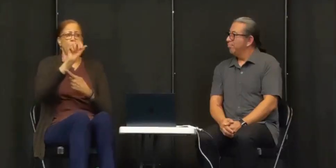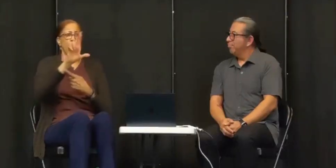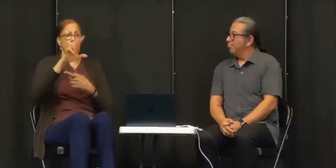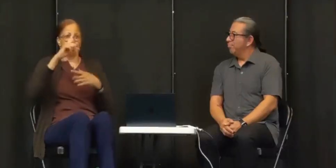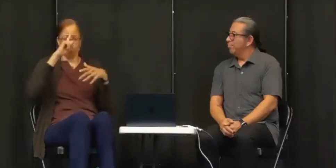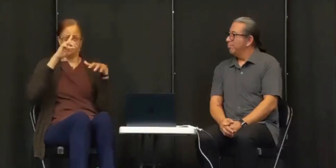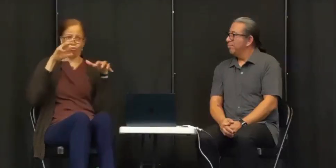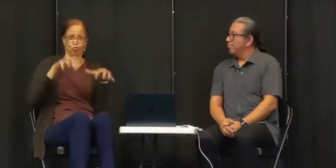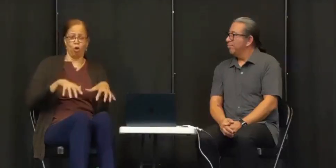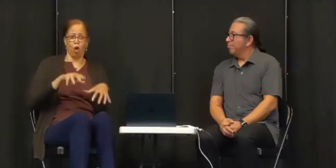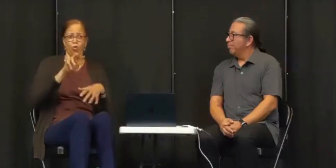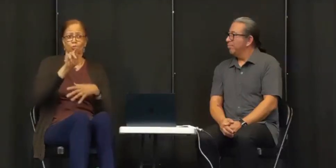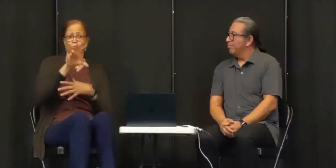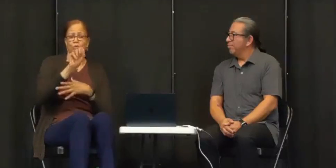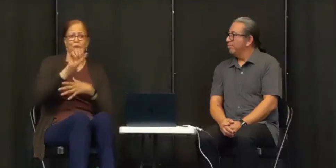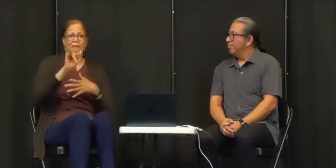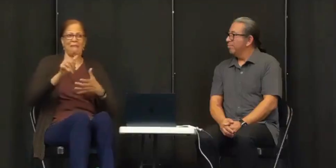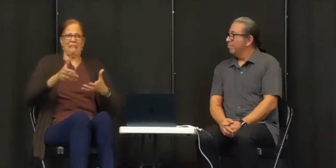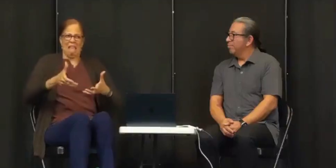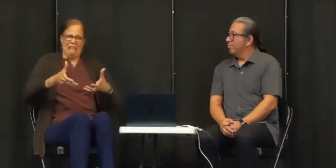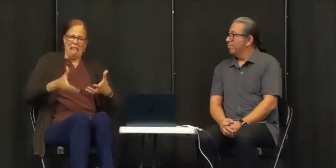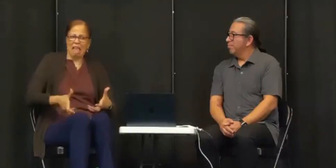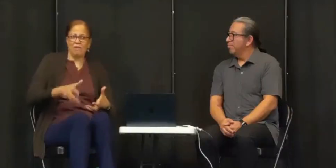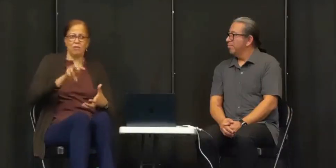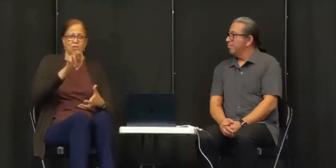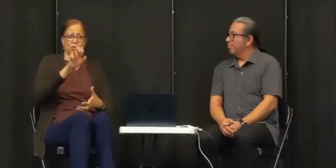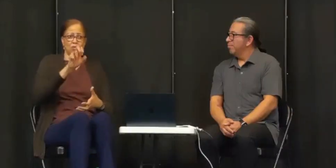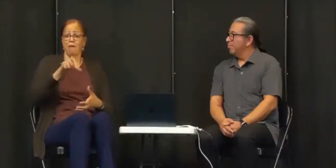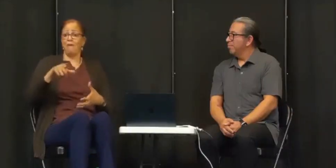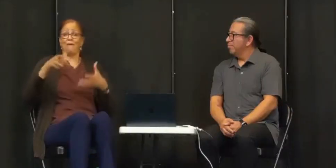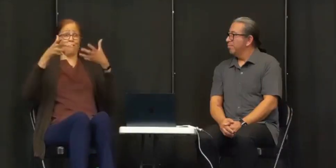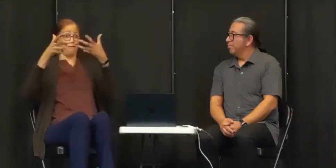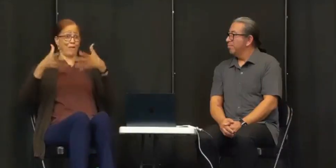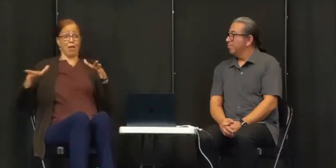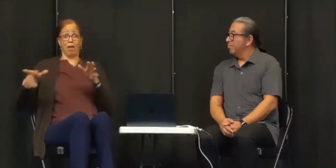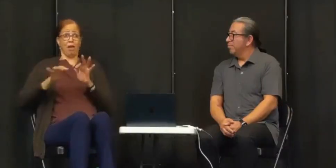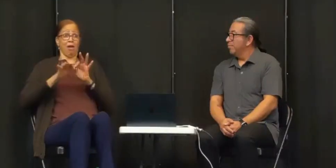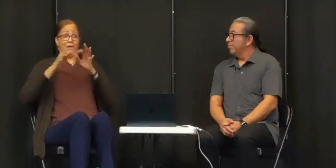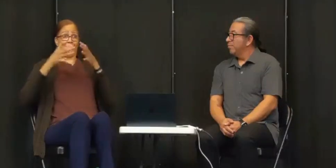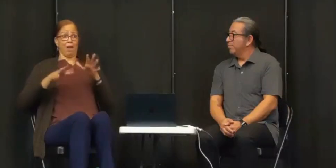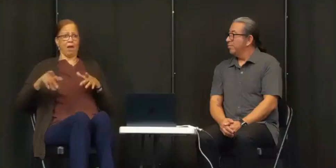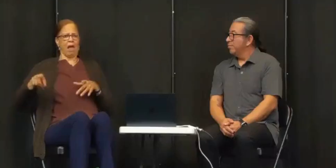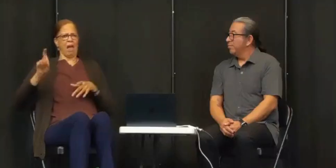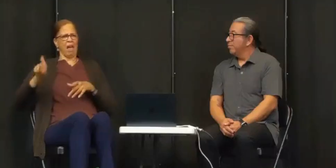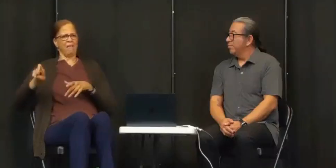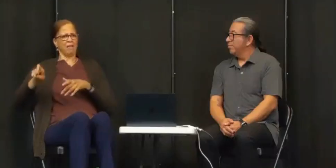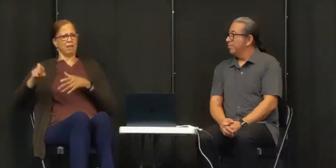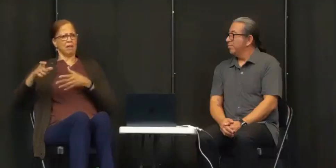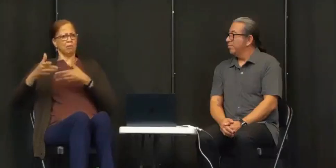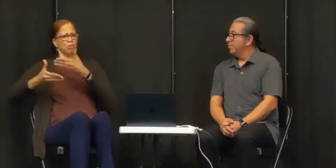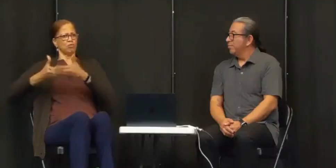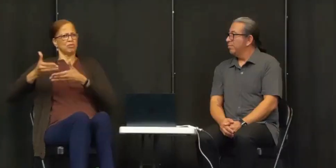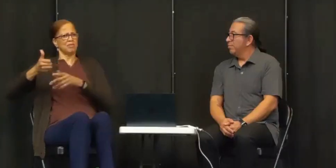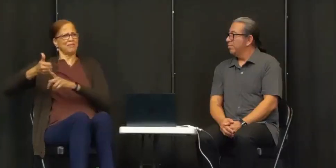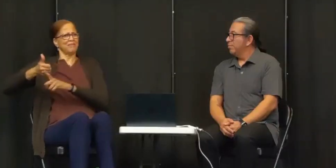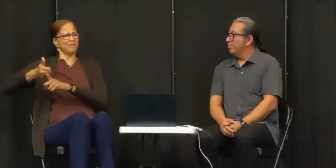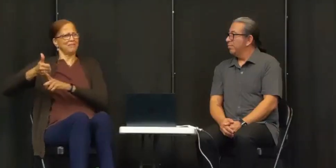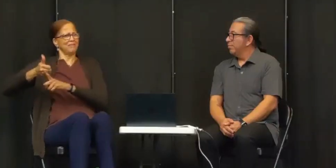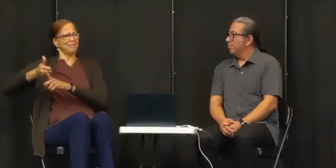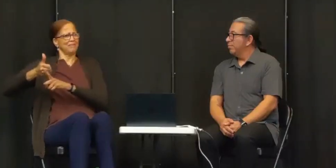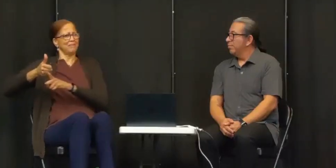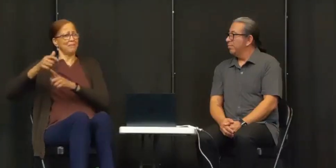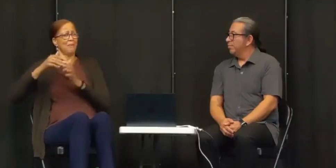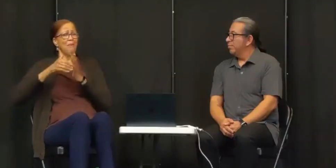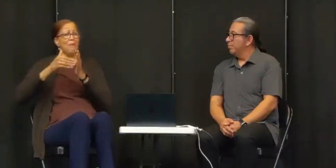they grow up. They may be shocked at the news that they're hearing. This may be really heavy information. So you really have